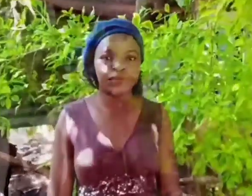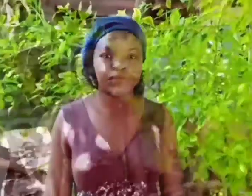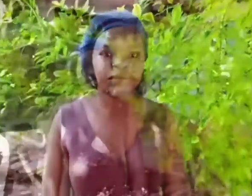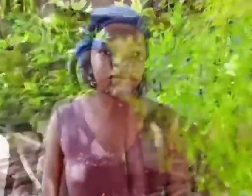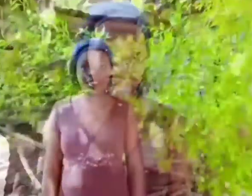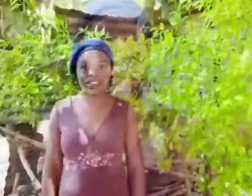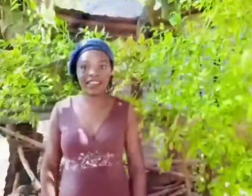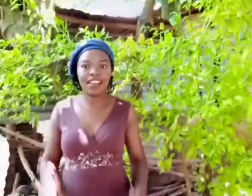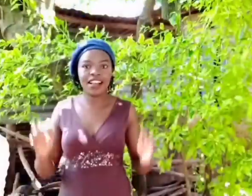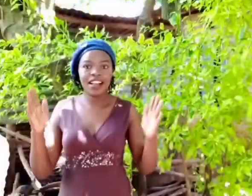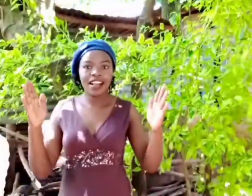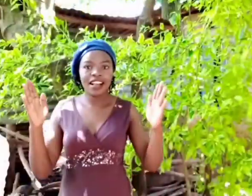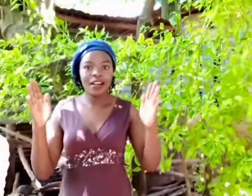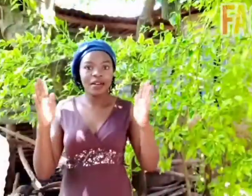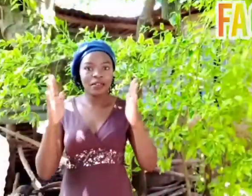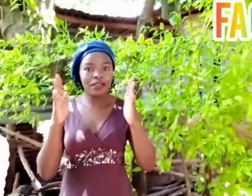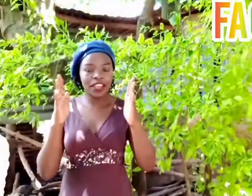Face. Face.